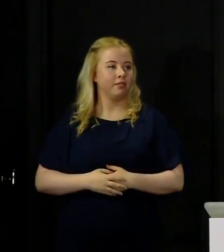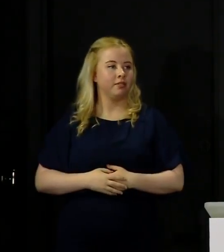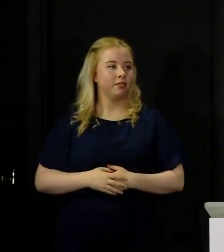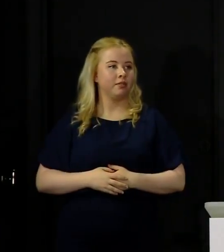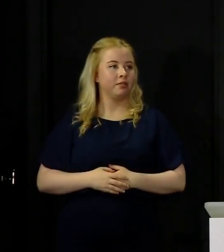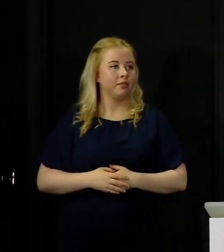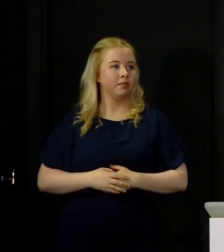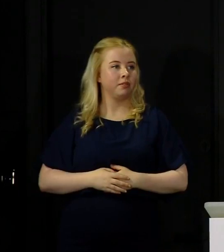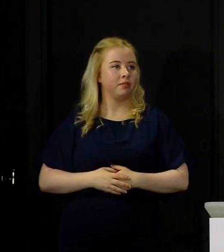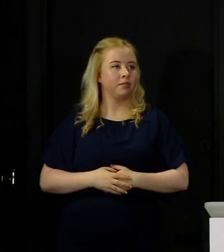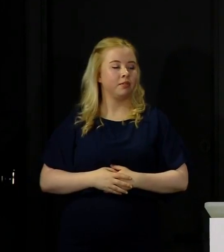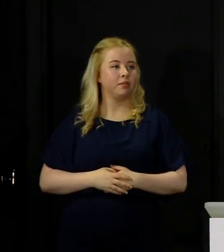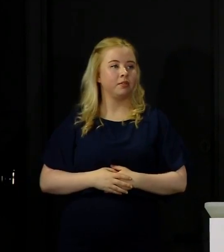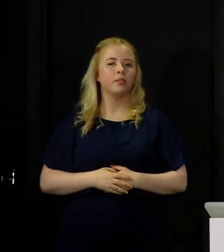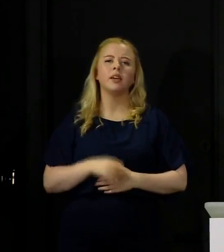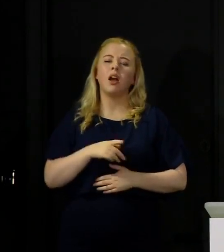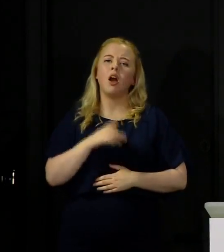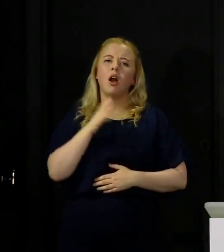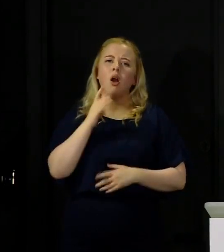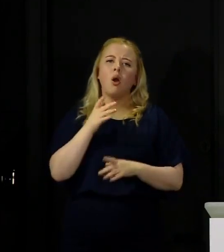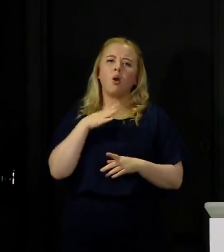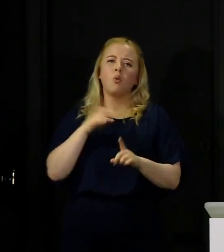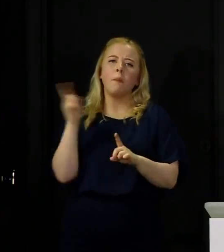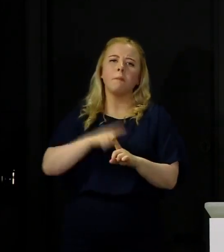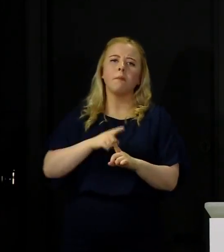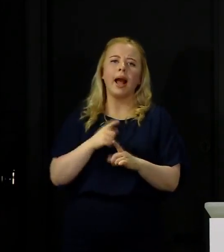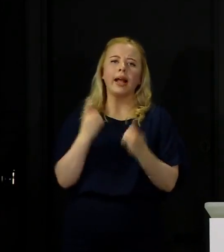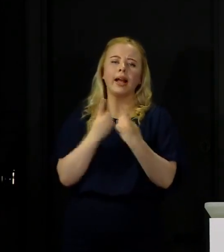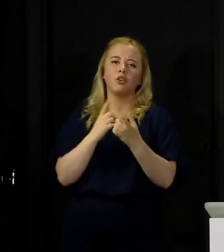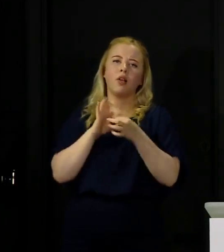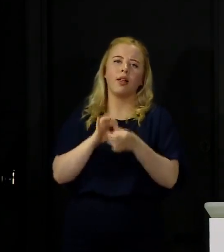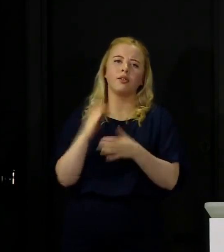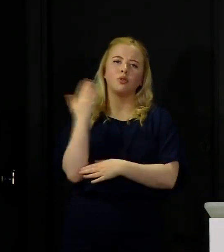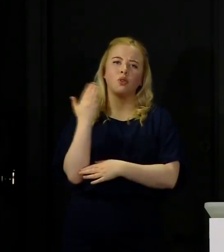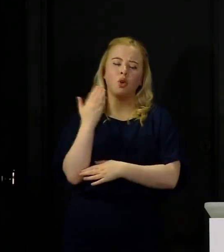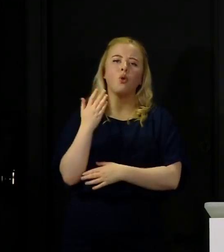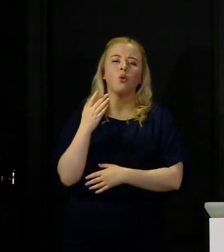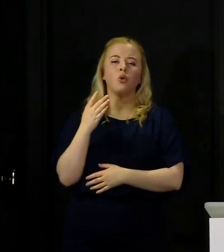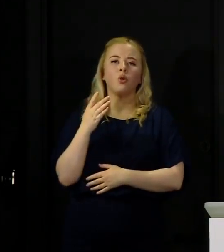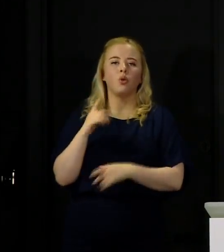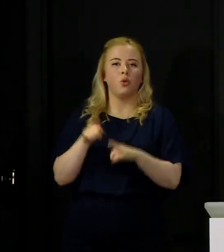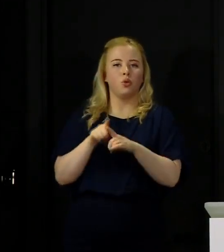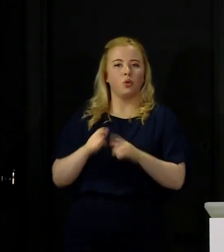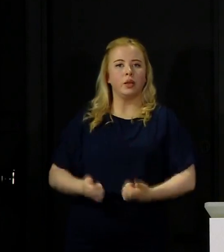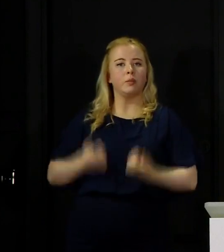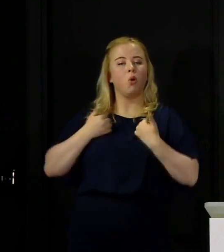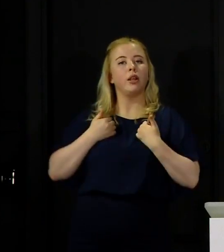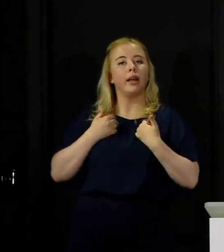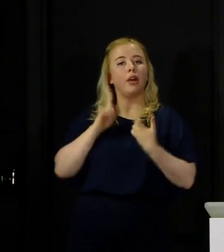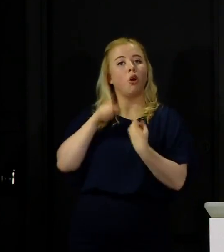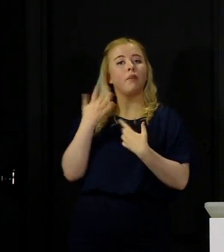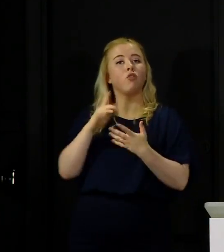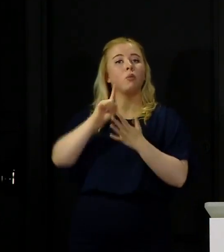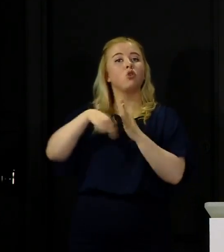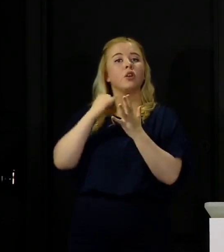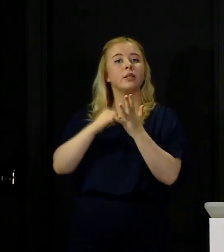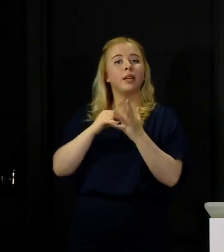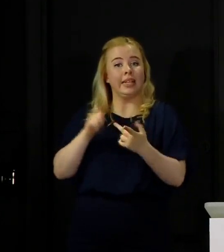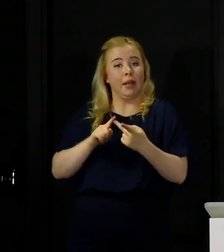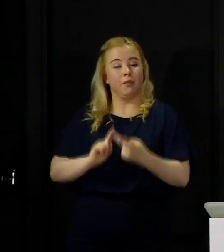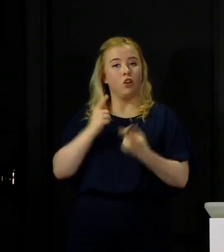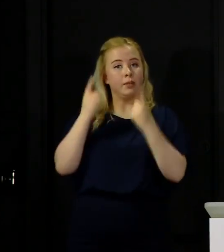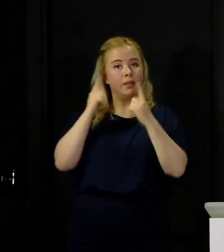Hi there, thanks very much. Just to go back to the issue of schools and John Swinney's comments this morning that it's unlikely that they'll return to